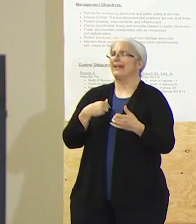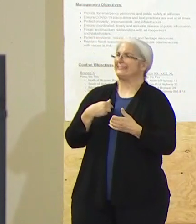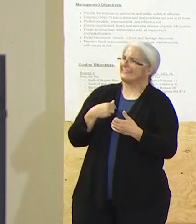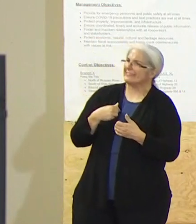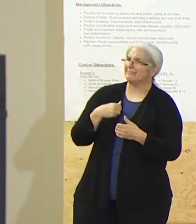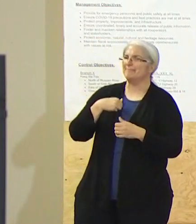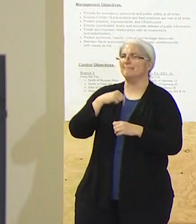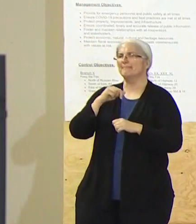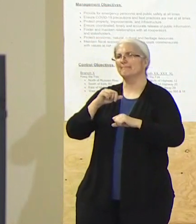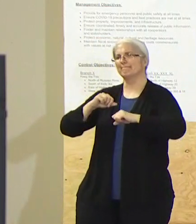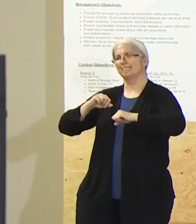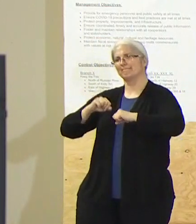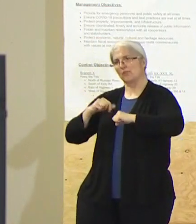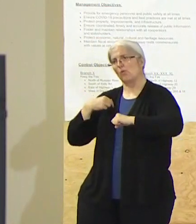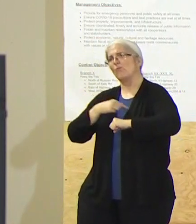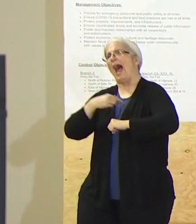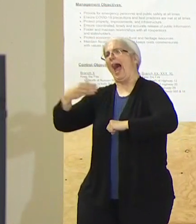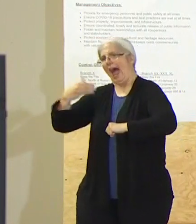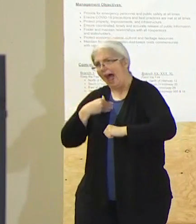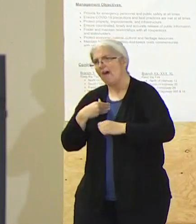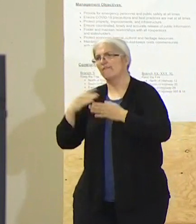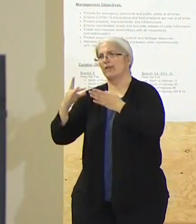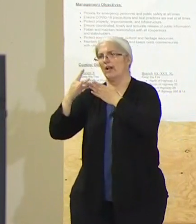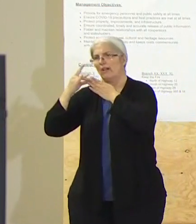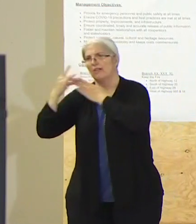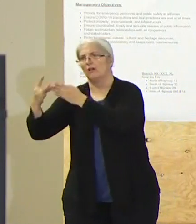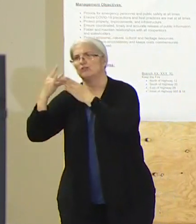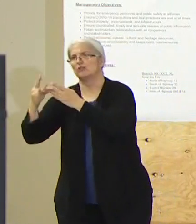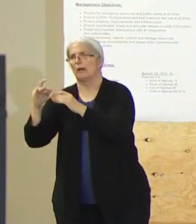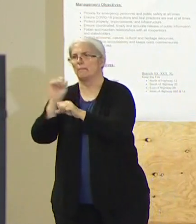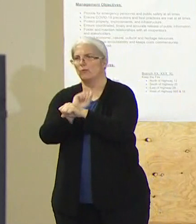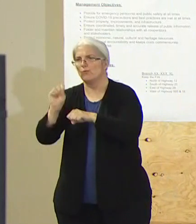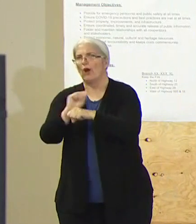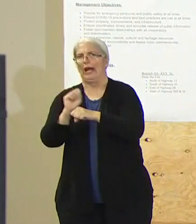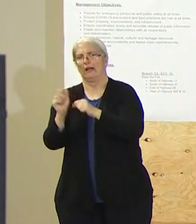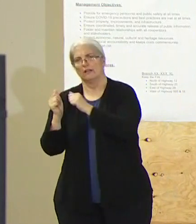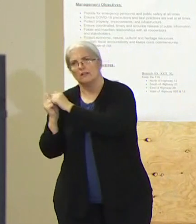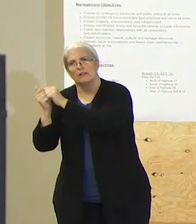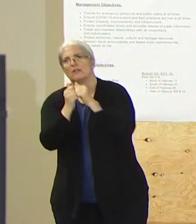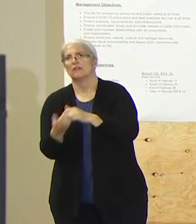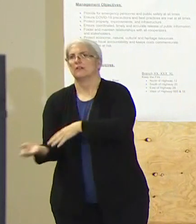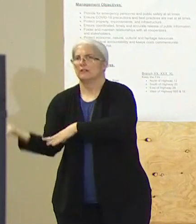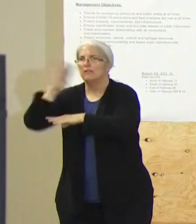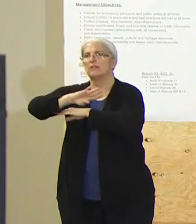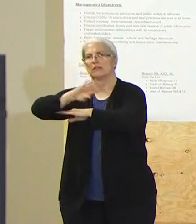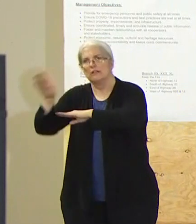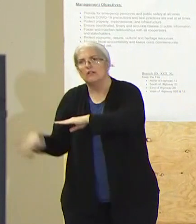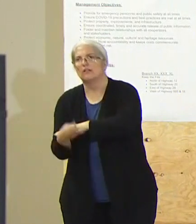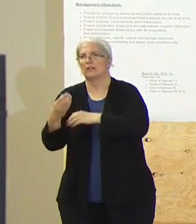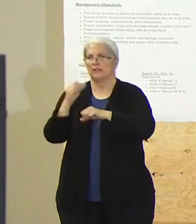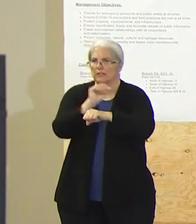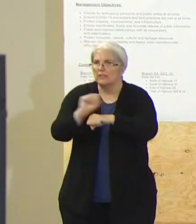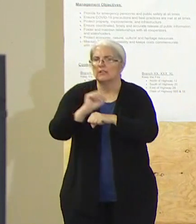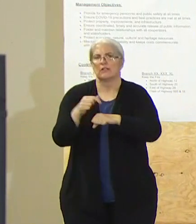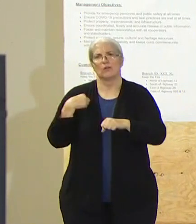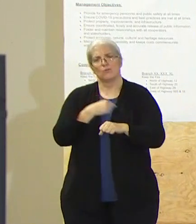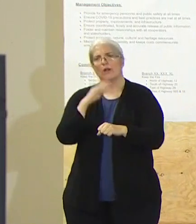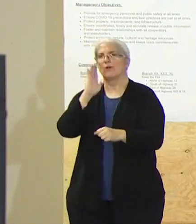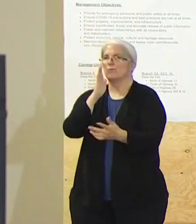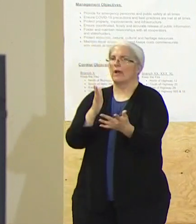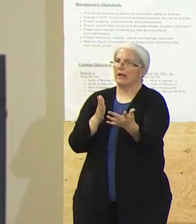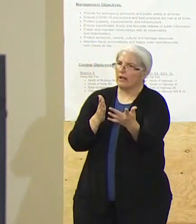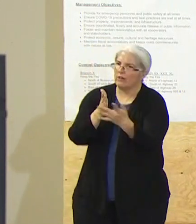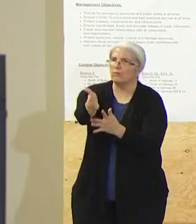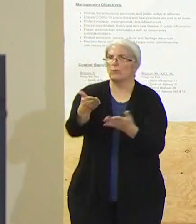that is working 24/7 to try to keep you safe and to get us through this very difficult time. Last word, point of